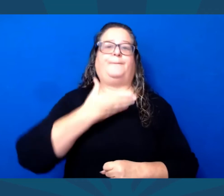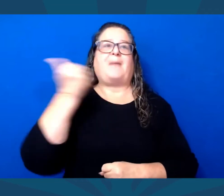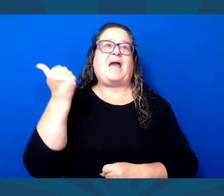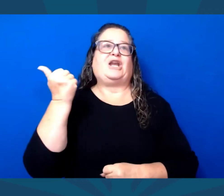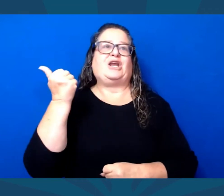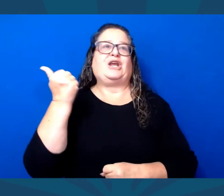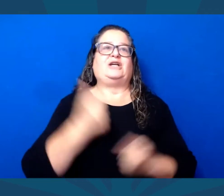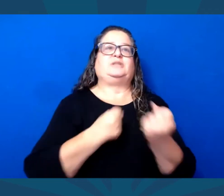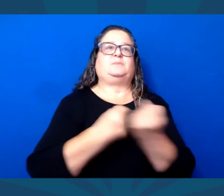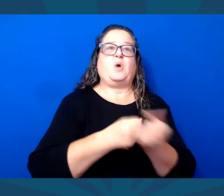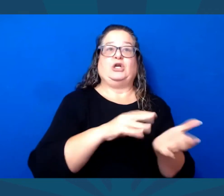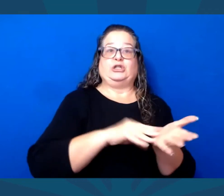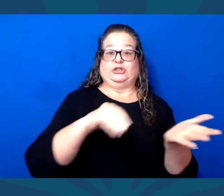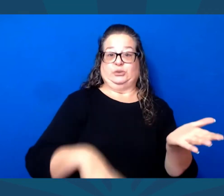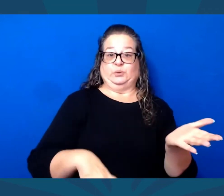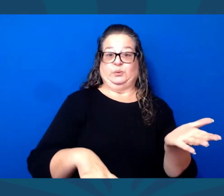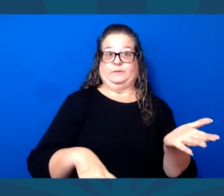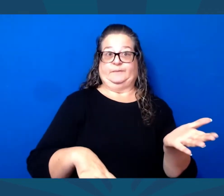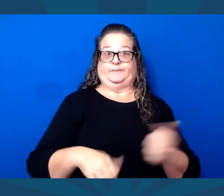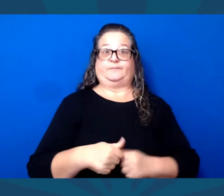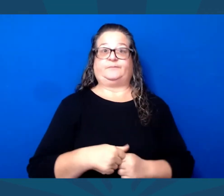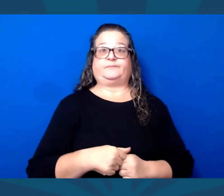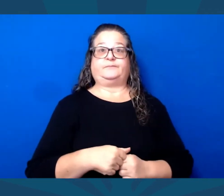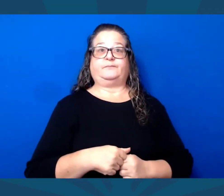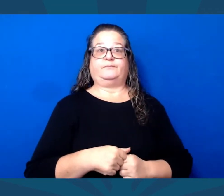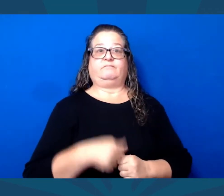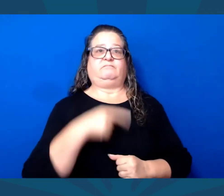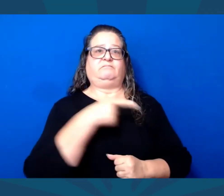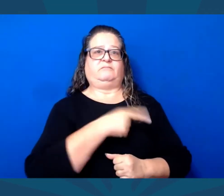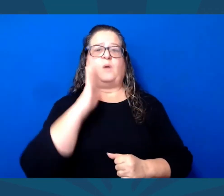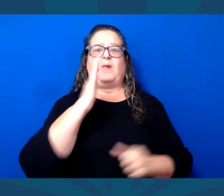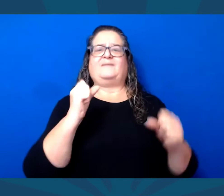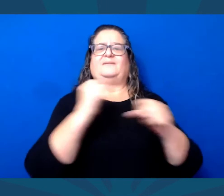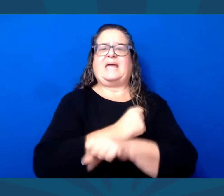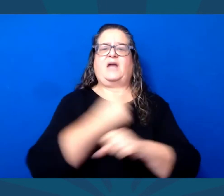stakeholders together when elected to better serve our students.